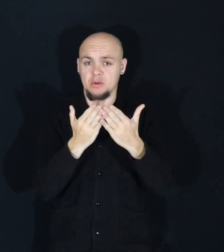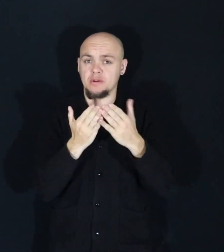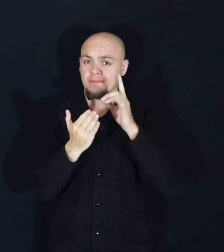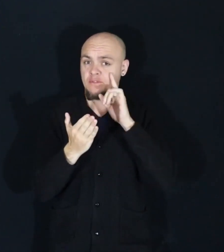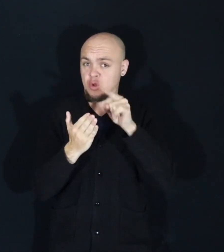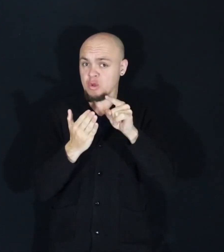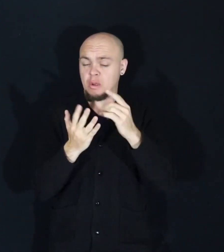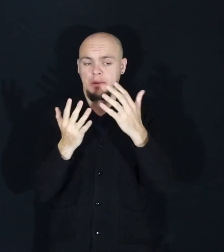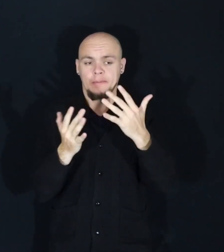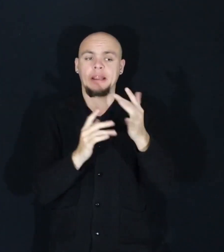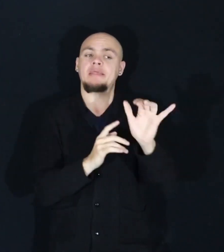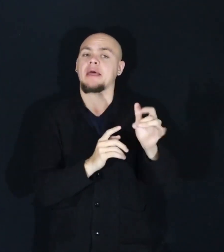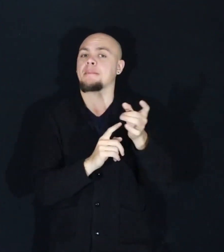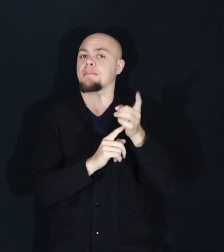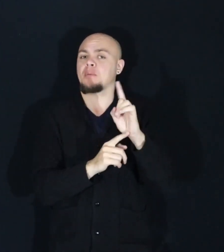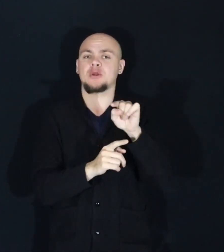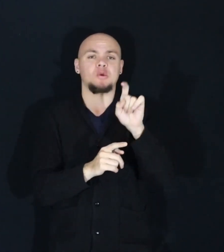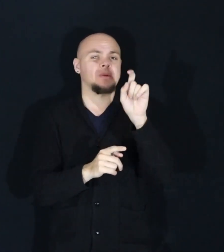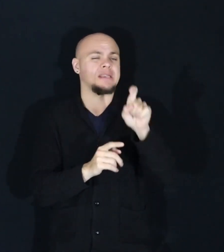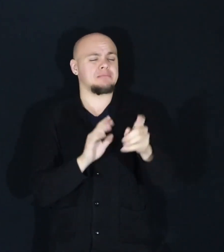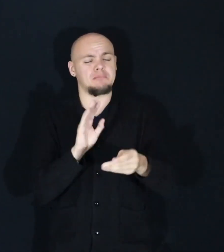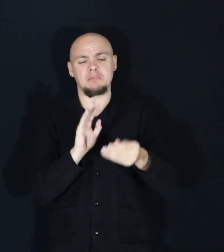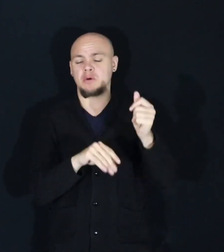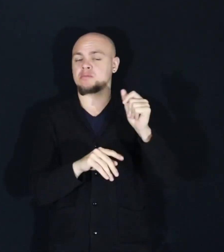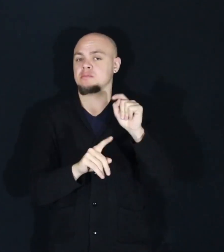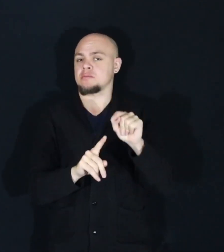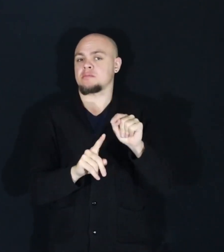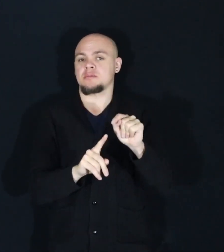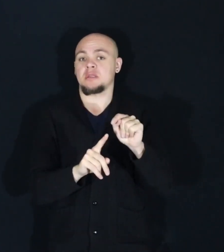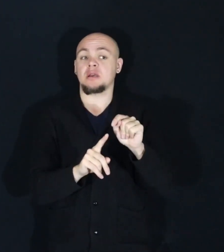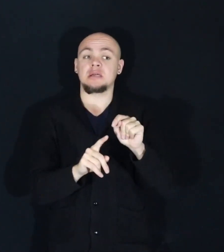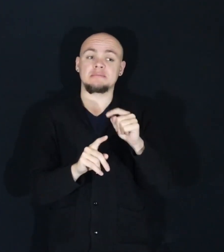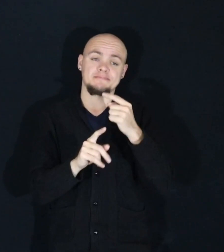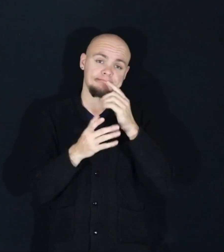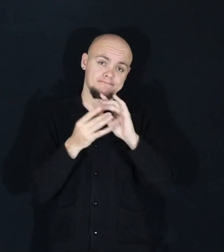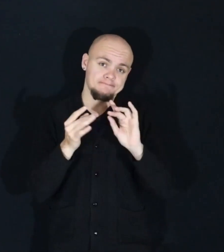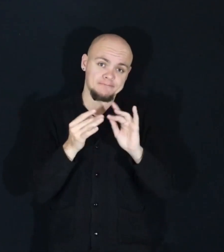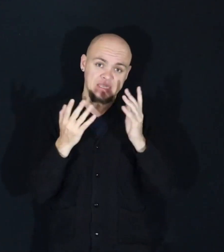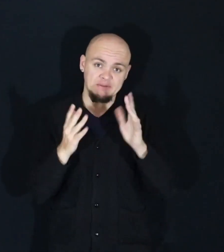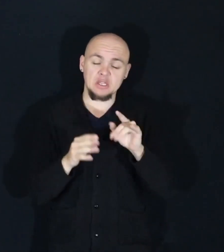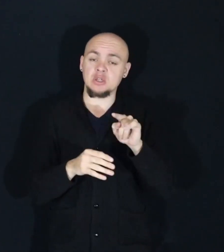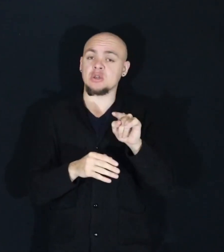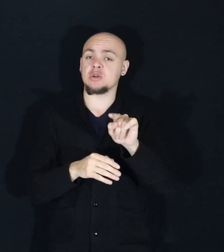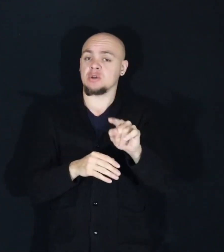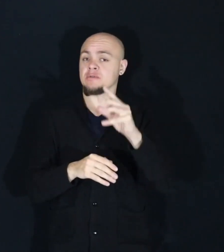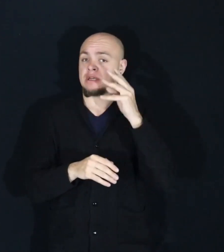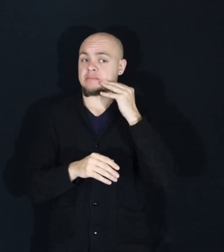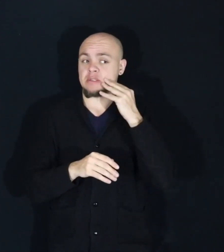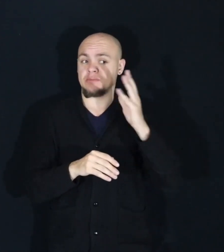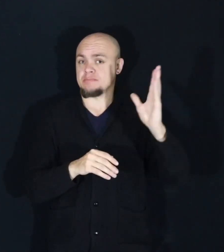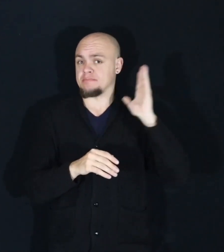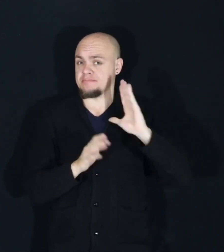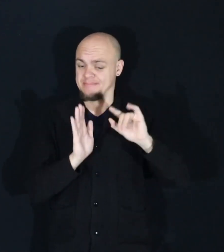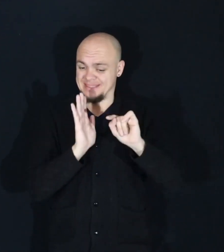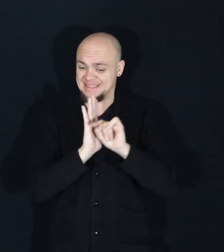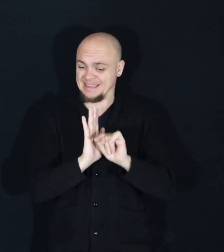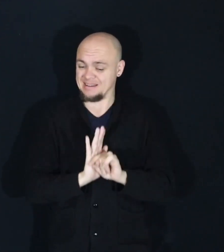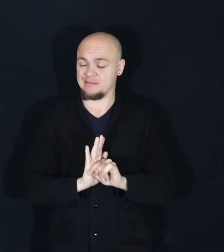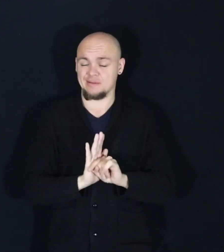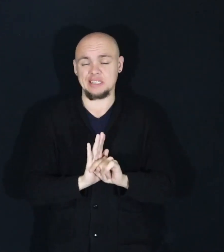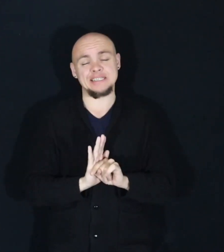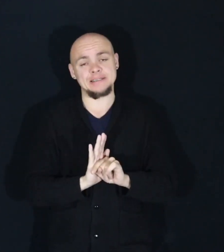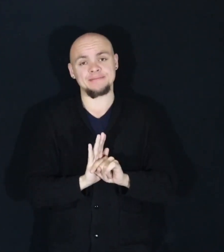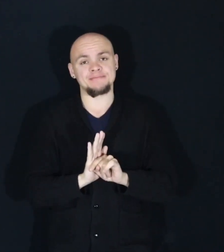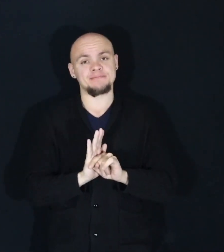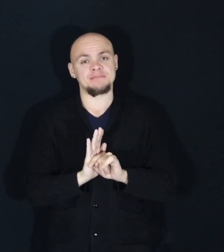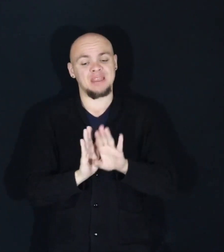you in the moment you need it the most. With this being said, if you have had a previous negative experience, I encourage you to set